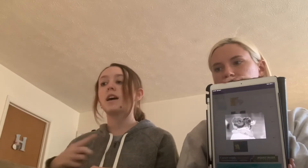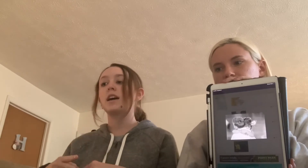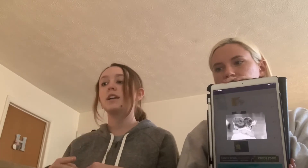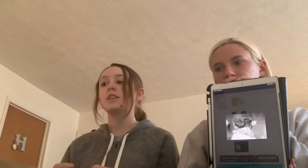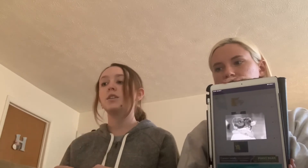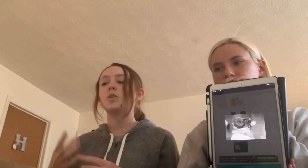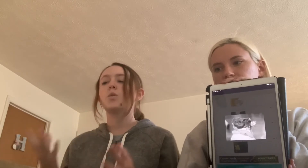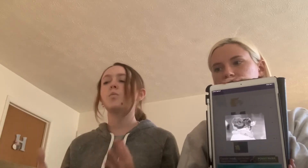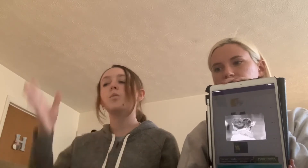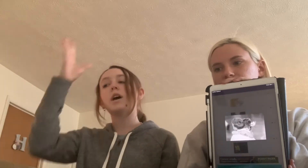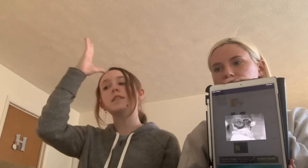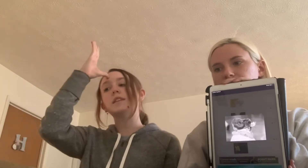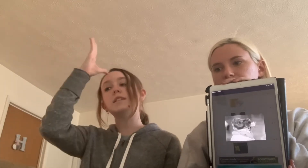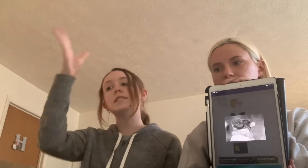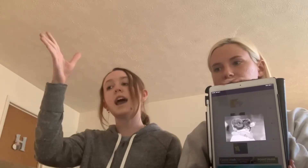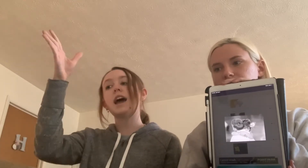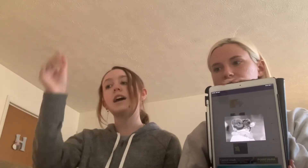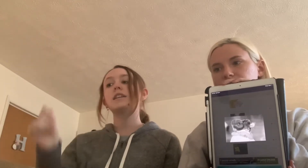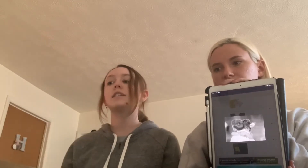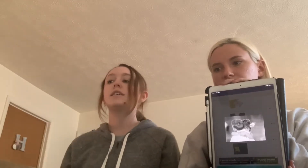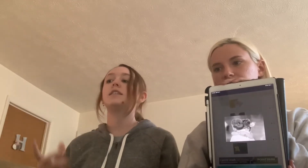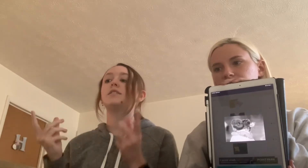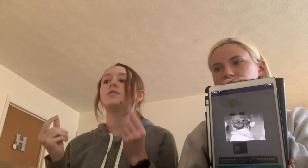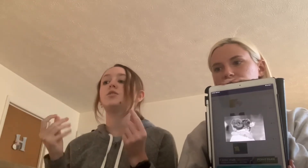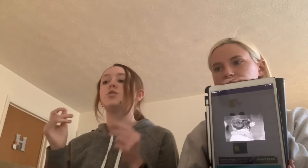Sign what the dad is doing.